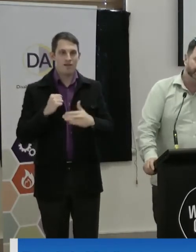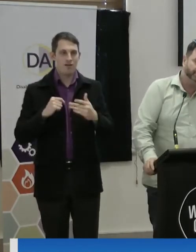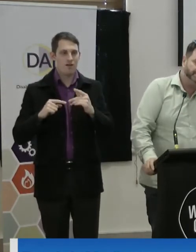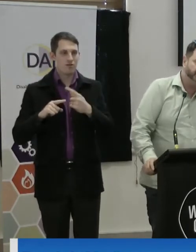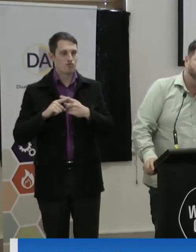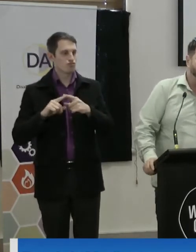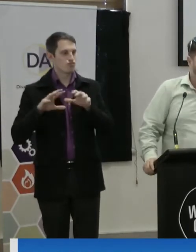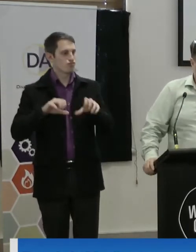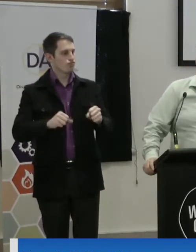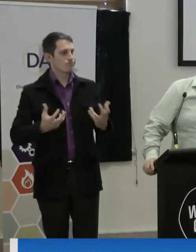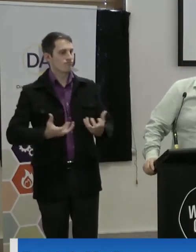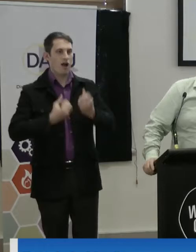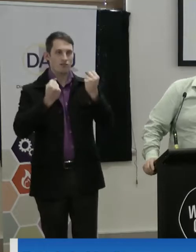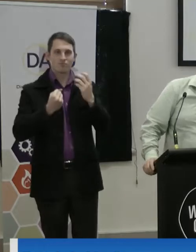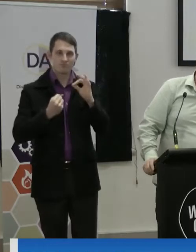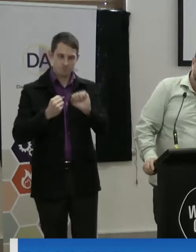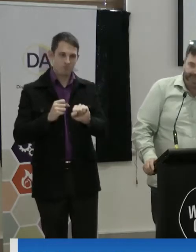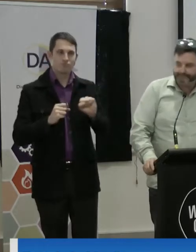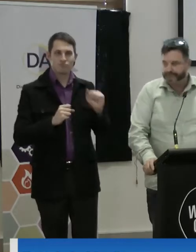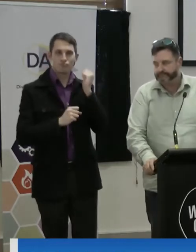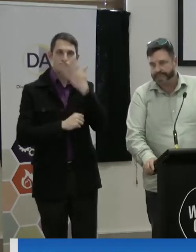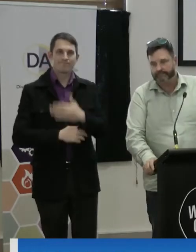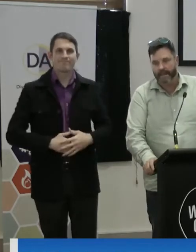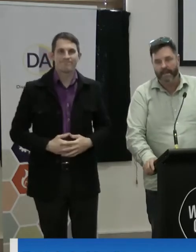and therefore this will always be Aboriginal land.